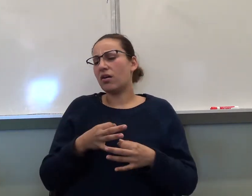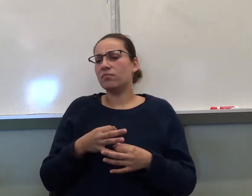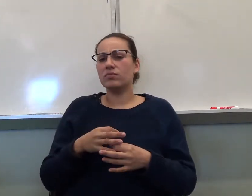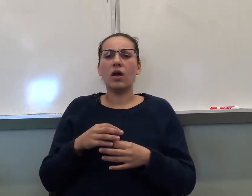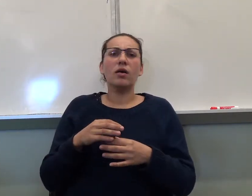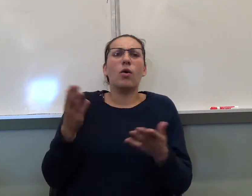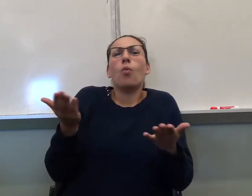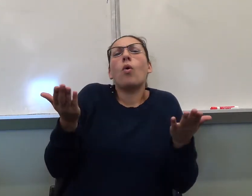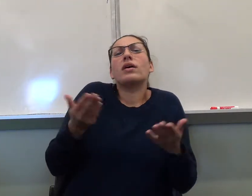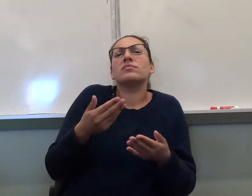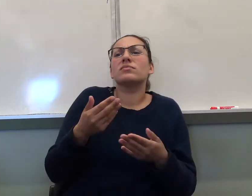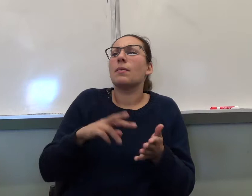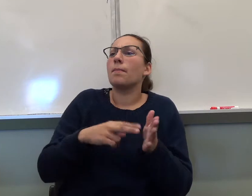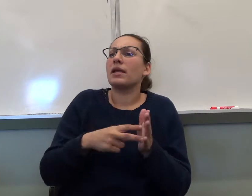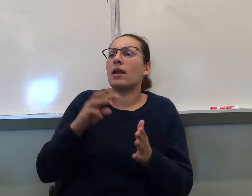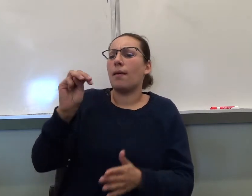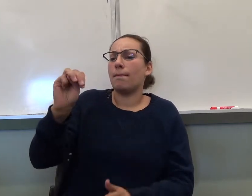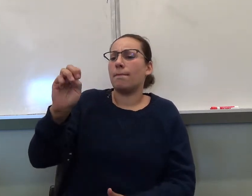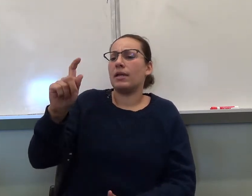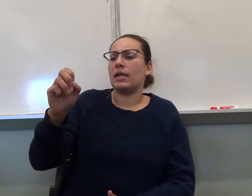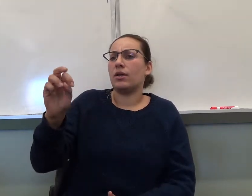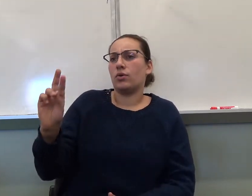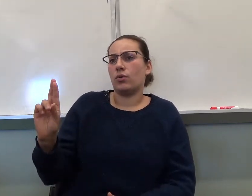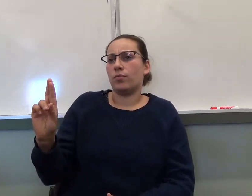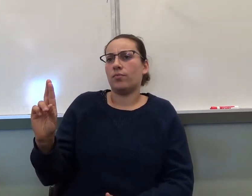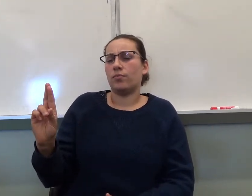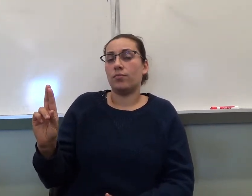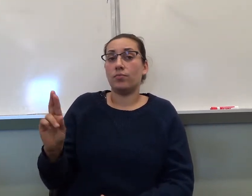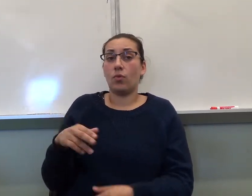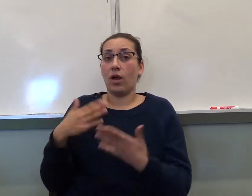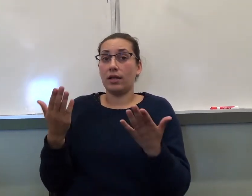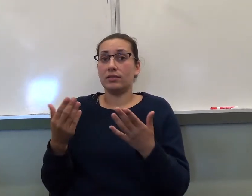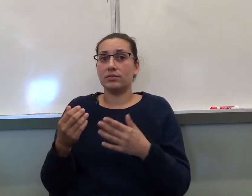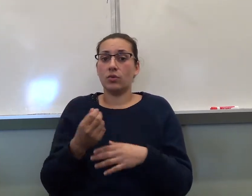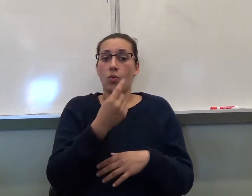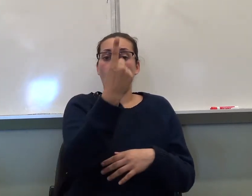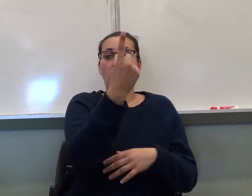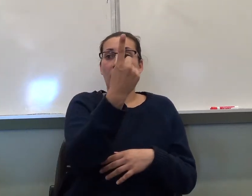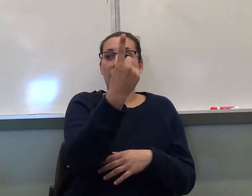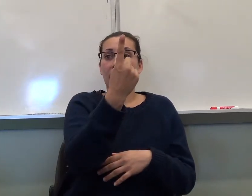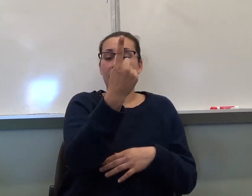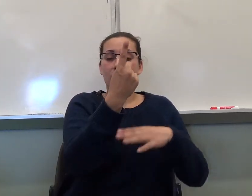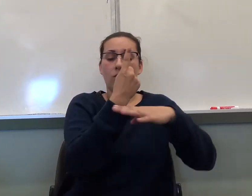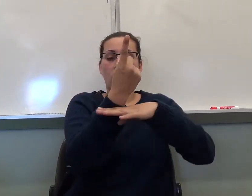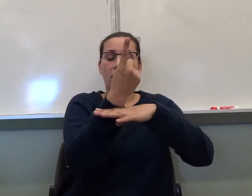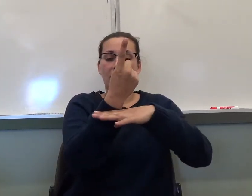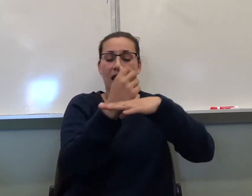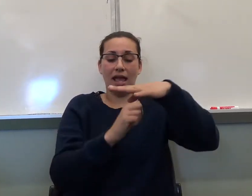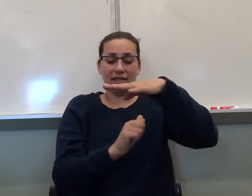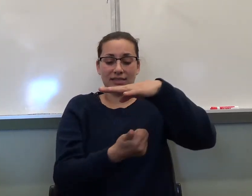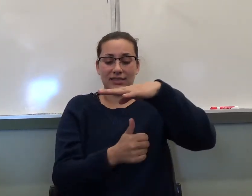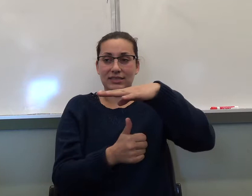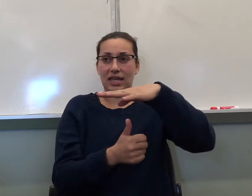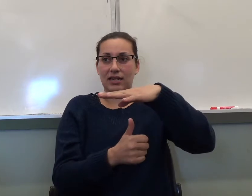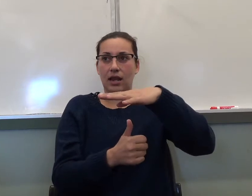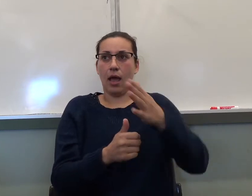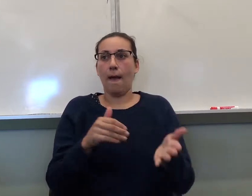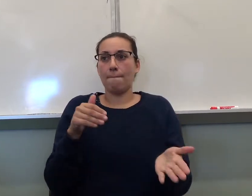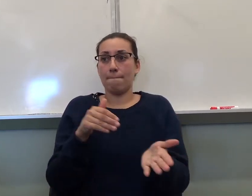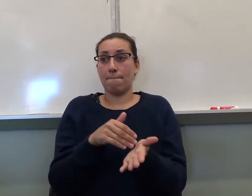length, by 1/10,000,000th of the distance between the North Pole and the equator going